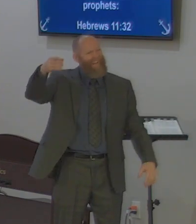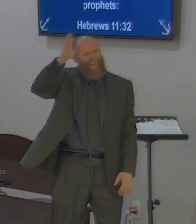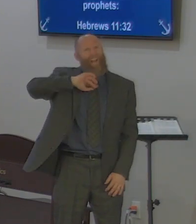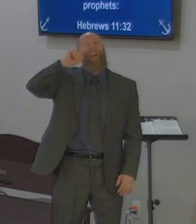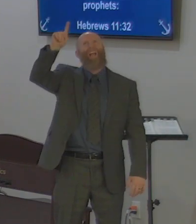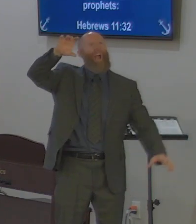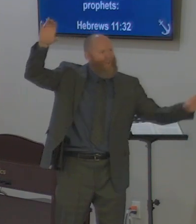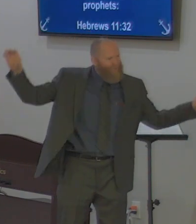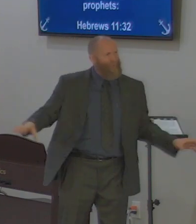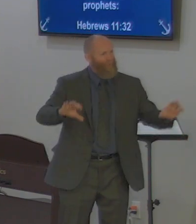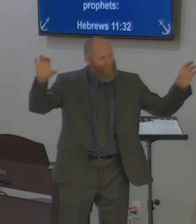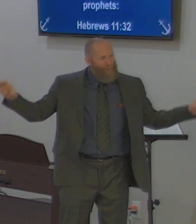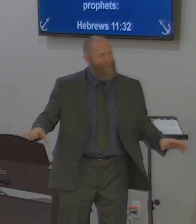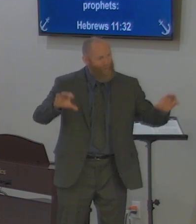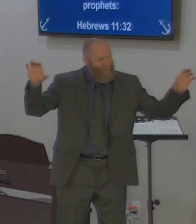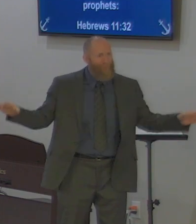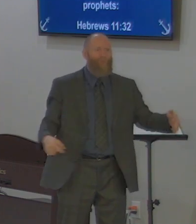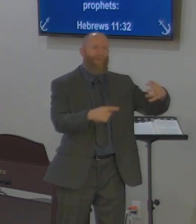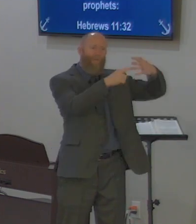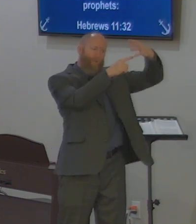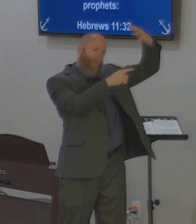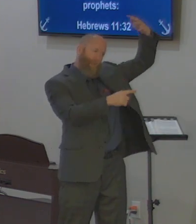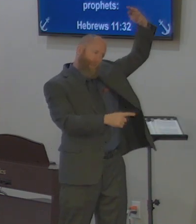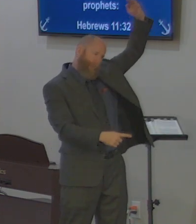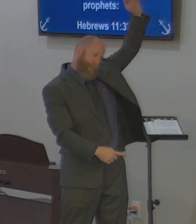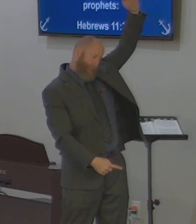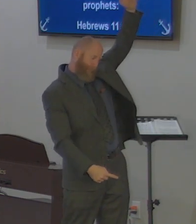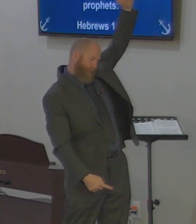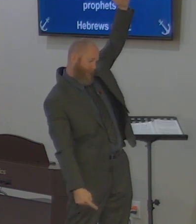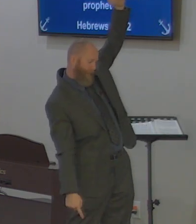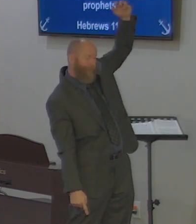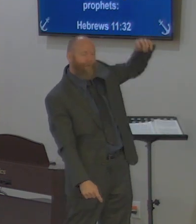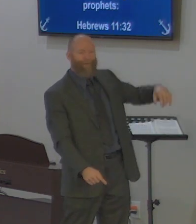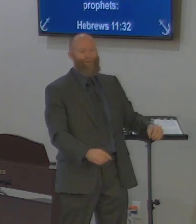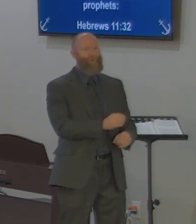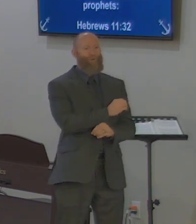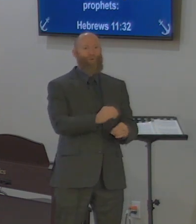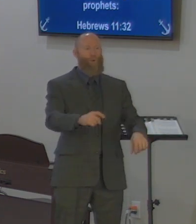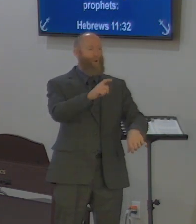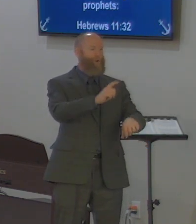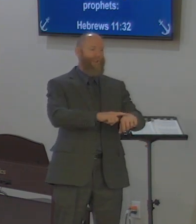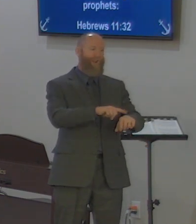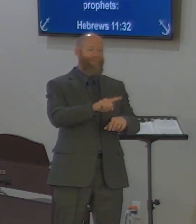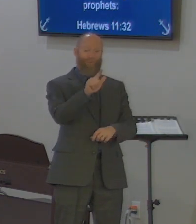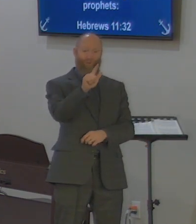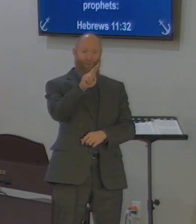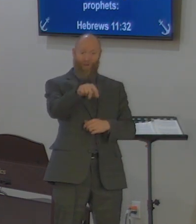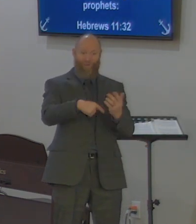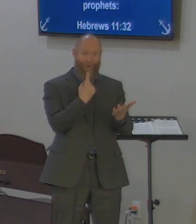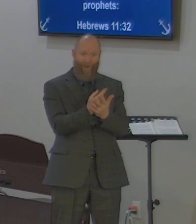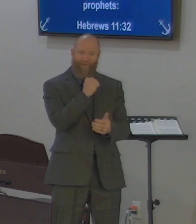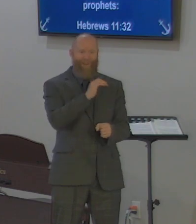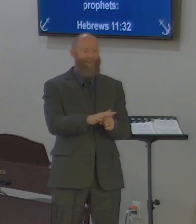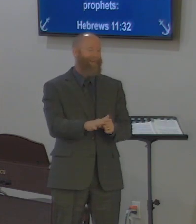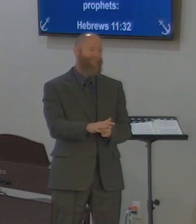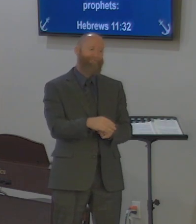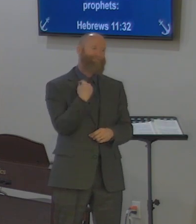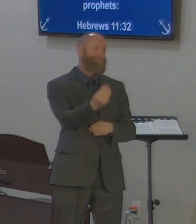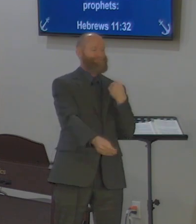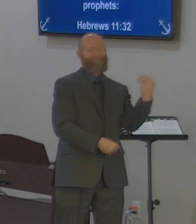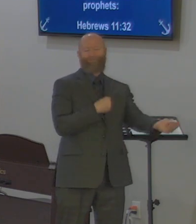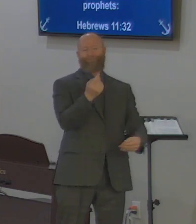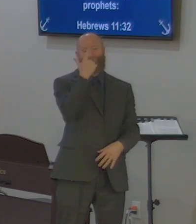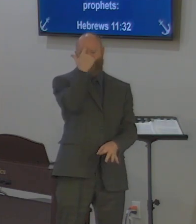sit here for weeks and weeks and weeks and tell you what God accomplished because of someone's faith. It says,